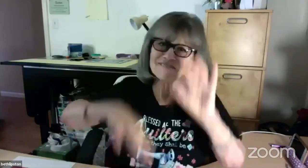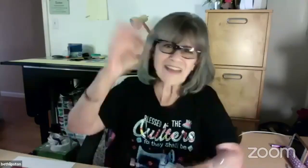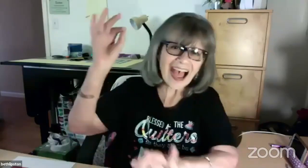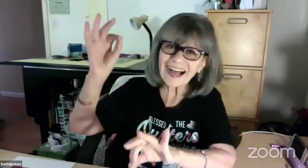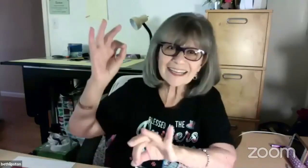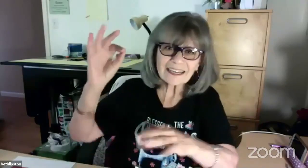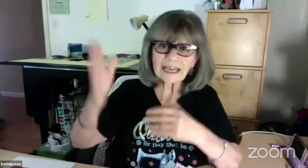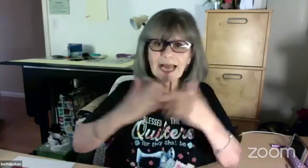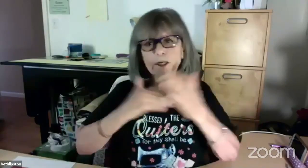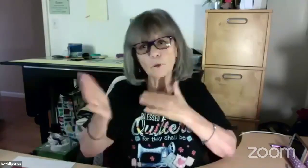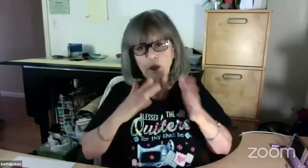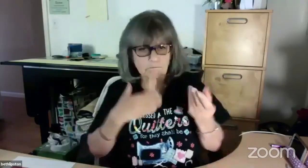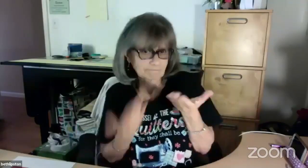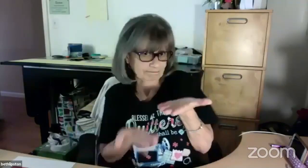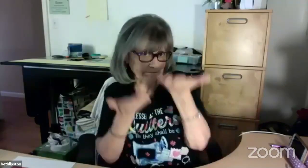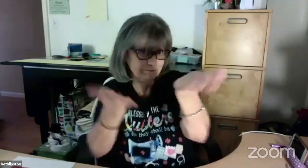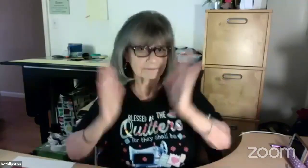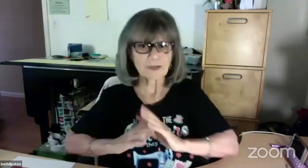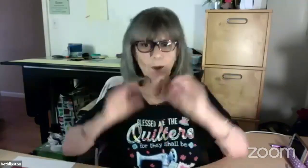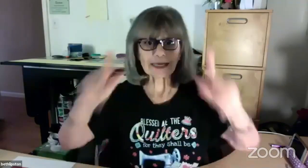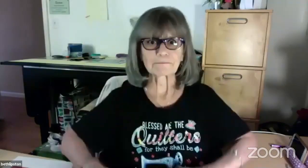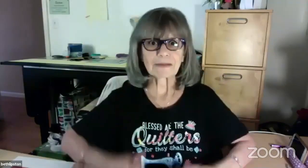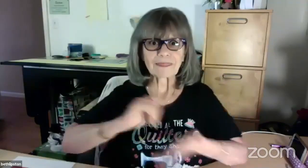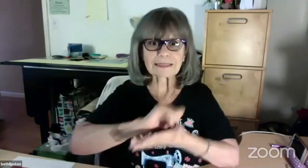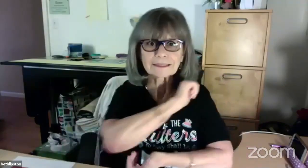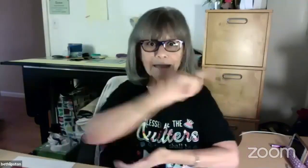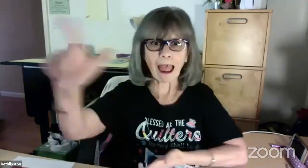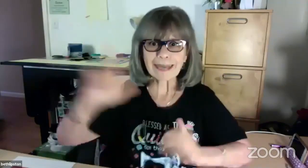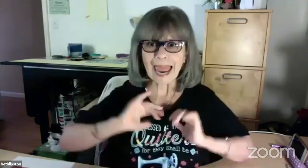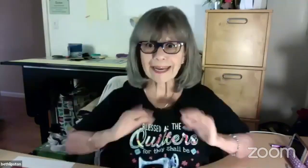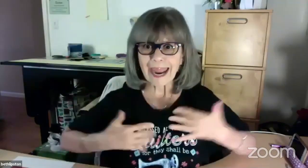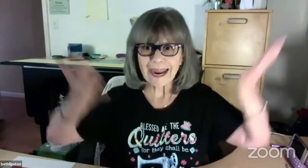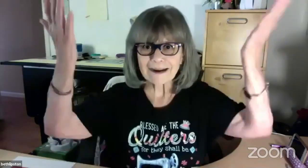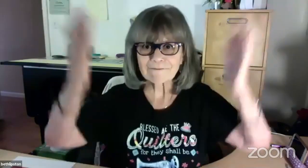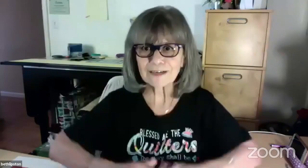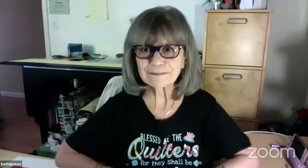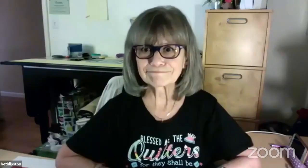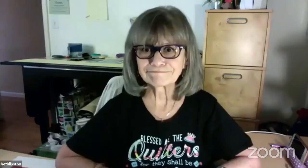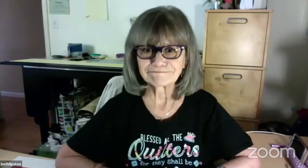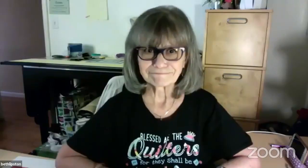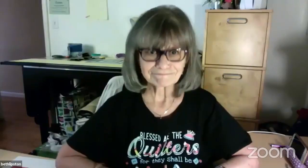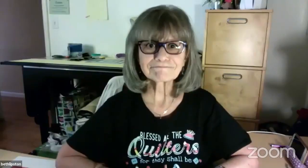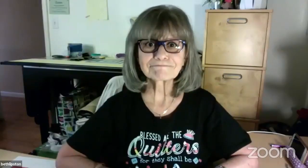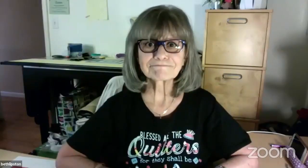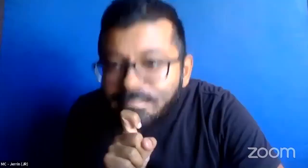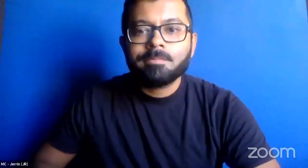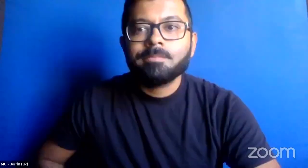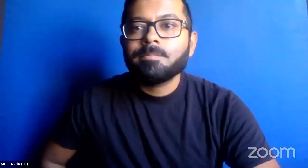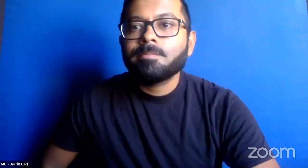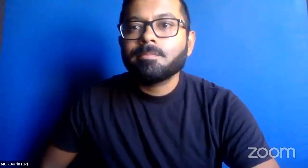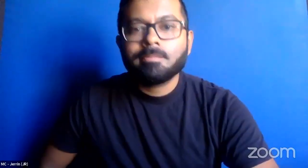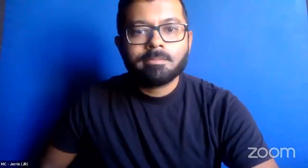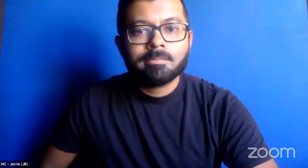it was said that there was an email address. I went looking for it and couldn't find it. So that's all I have, an email for the